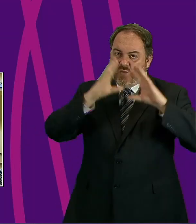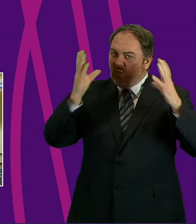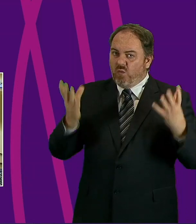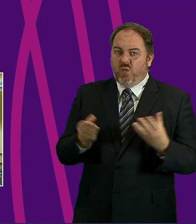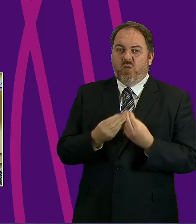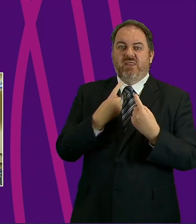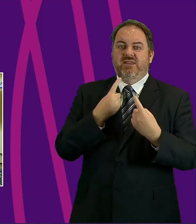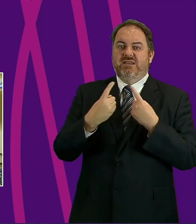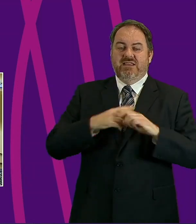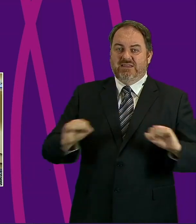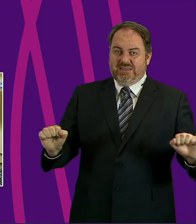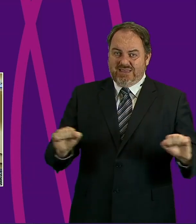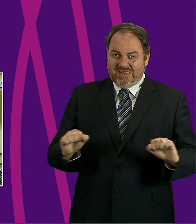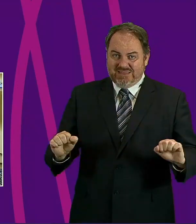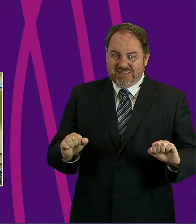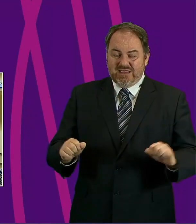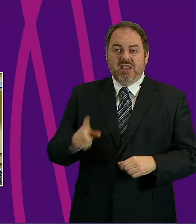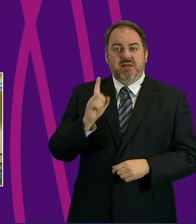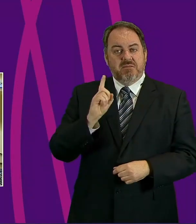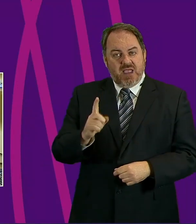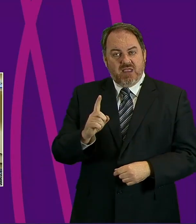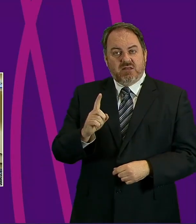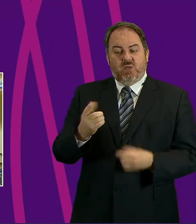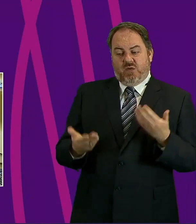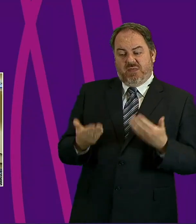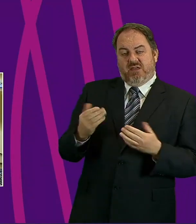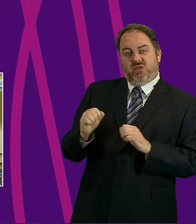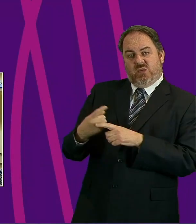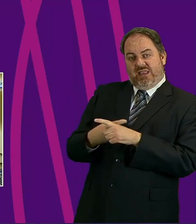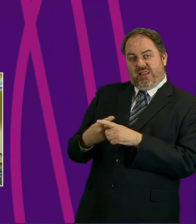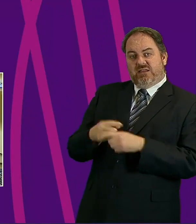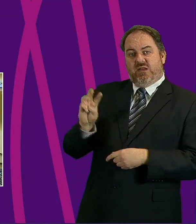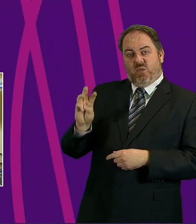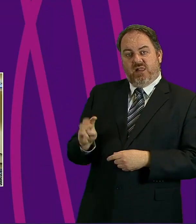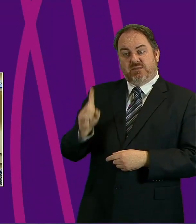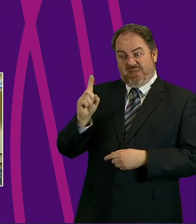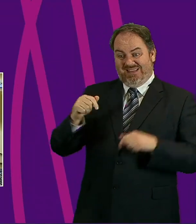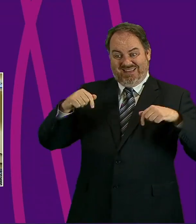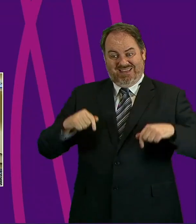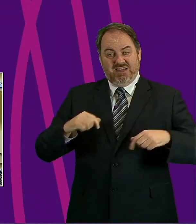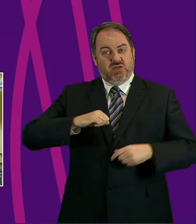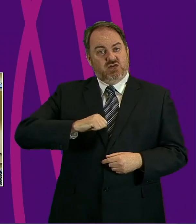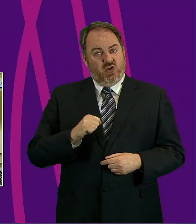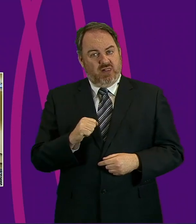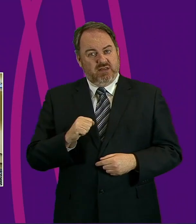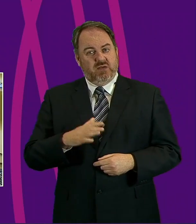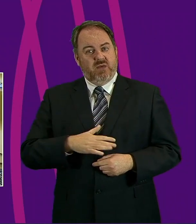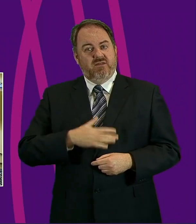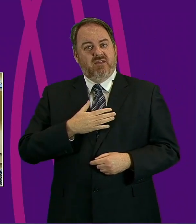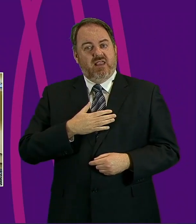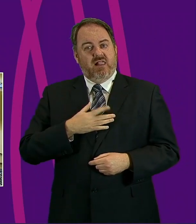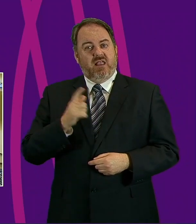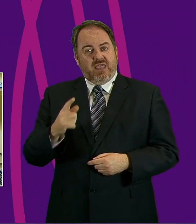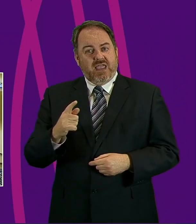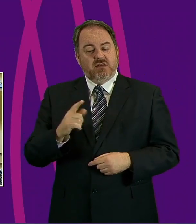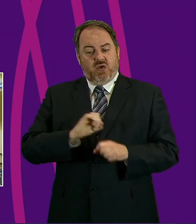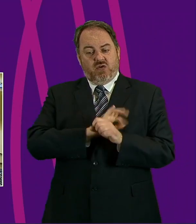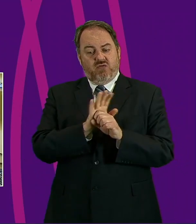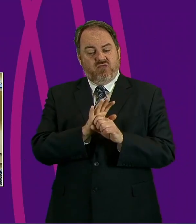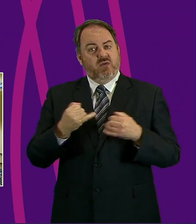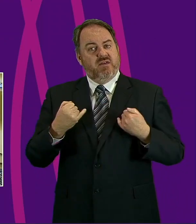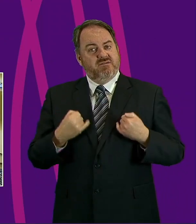undertaken, particularly due to findings in England and Wales, the current analysis in Scotland appears to show that there is not a higher level of COVID cases